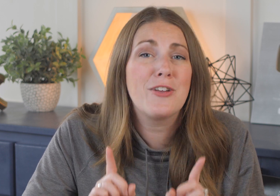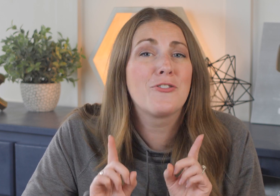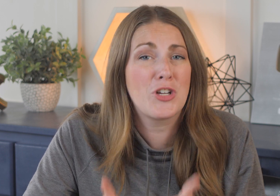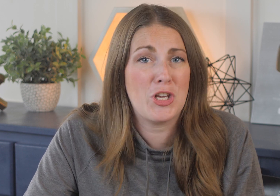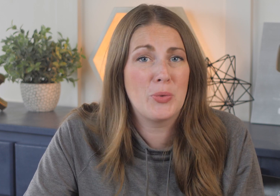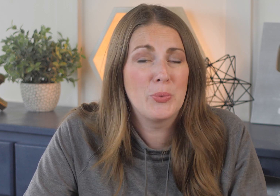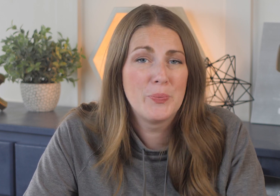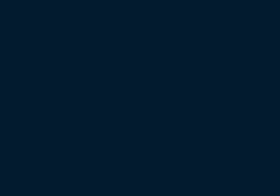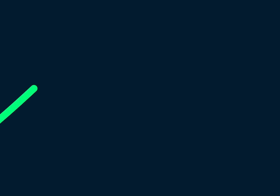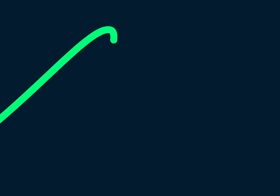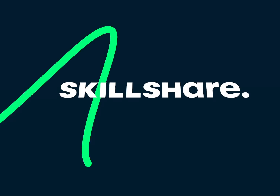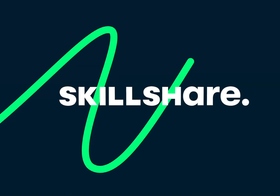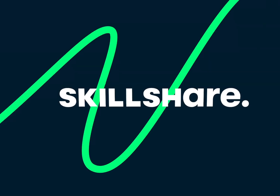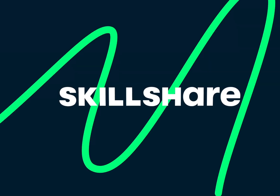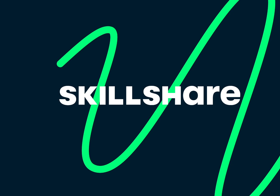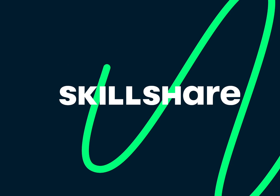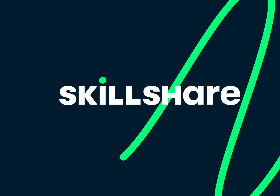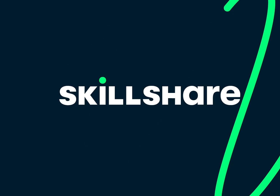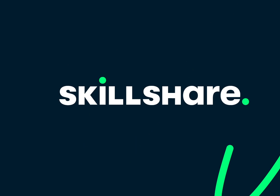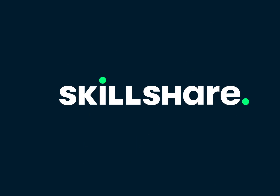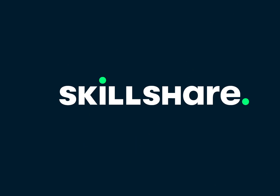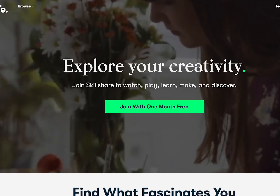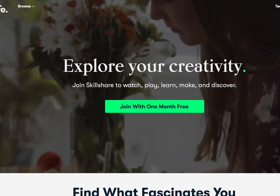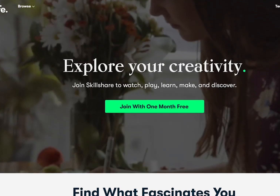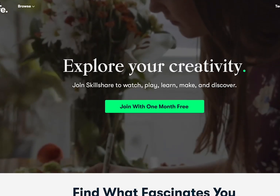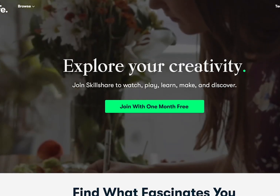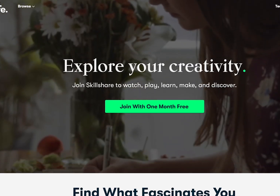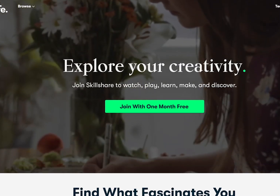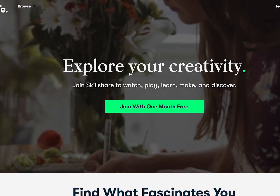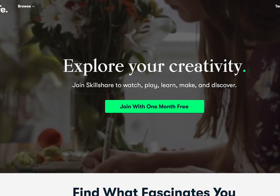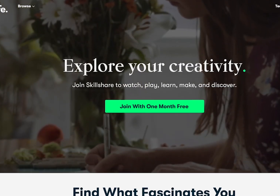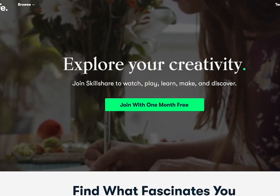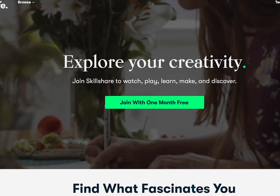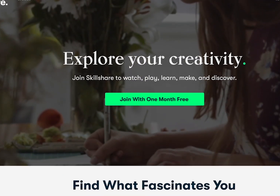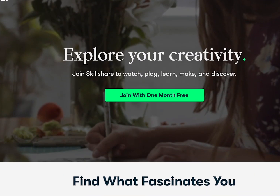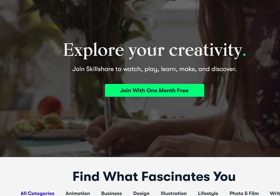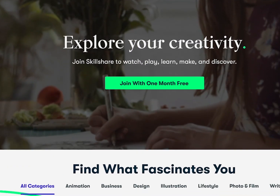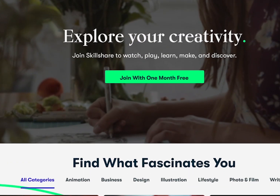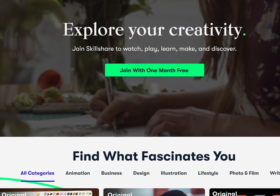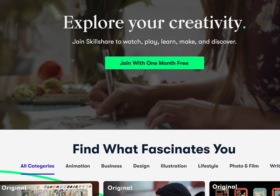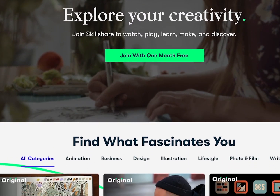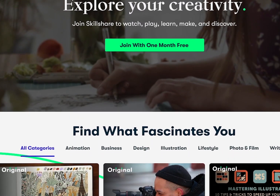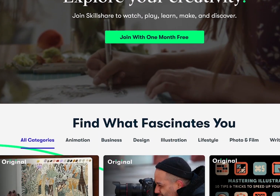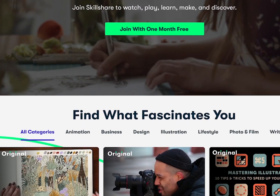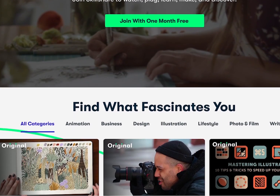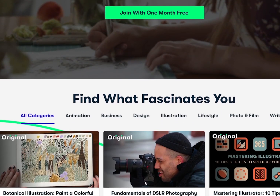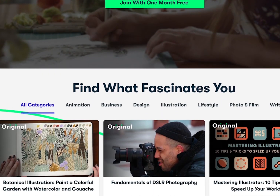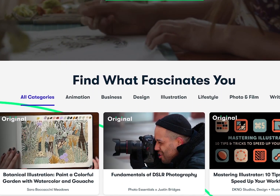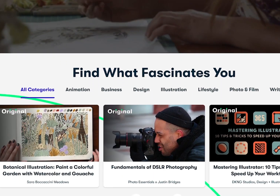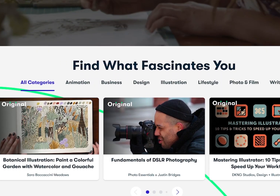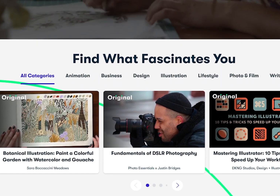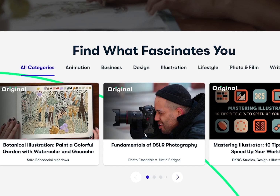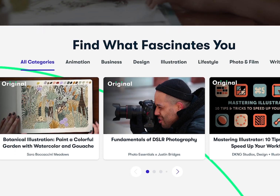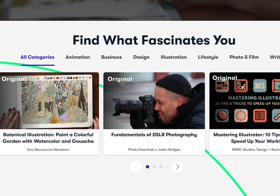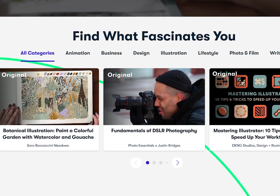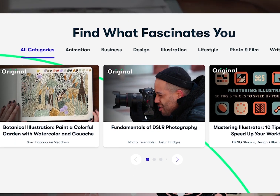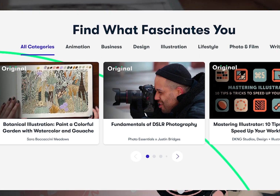for you. Skillshare is an online learning platform that offers thousands of inspiring classes for creative and curious